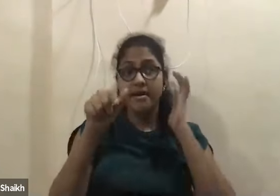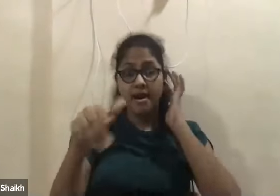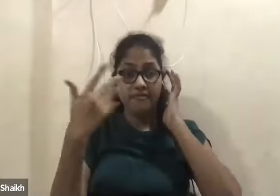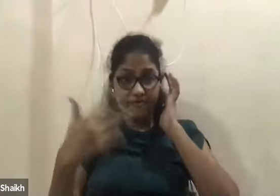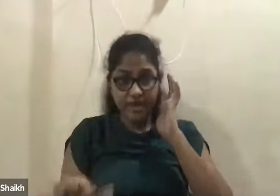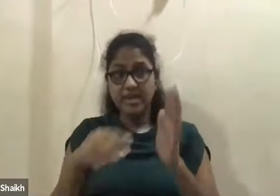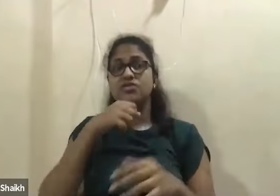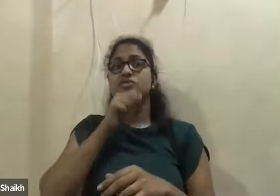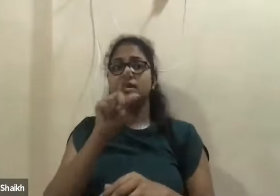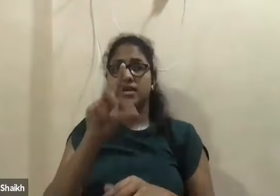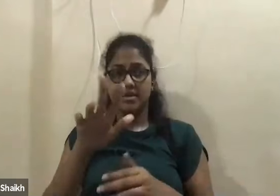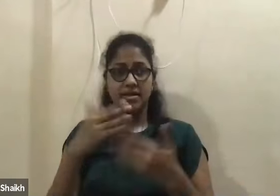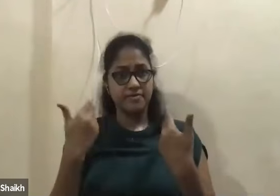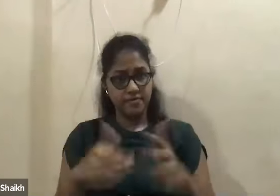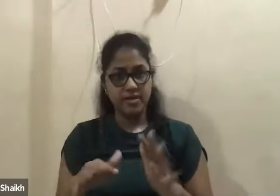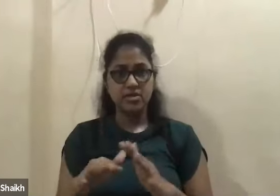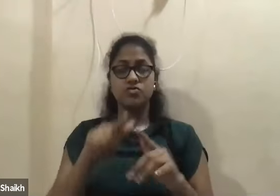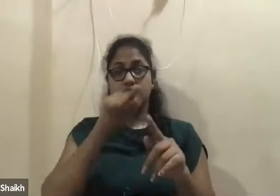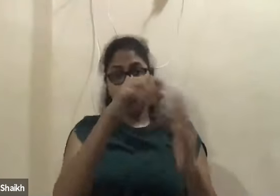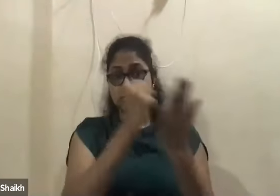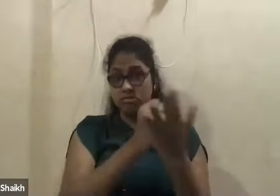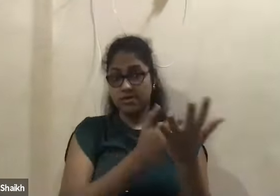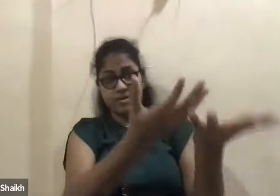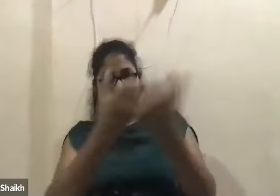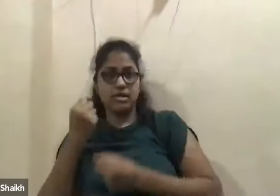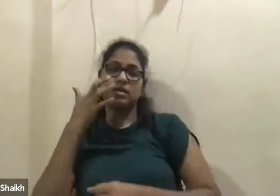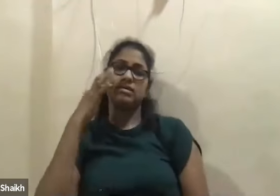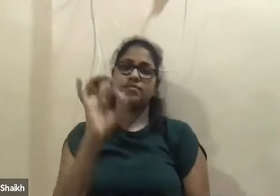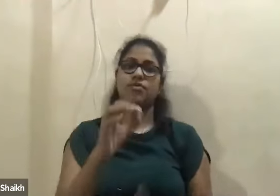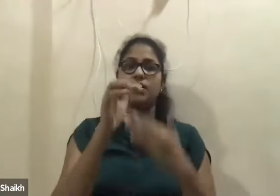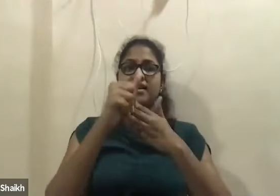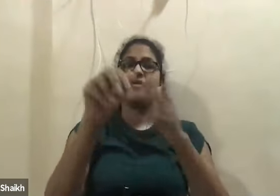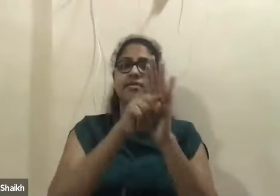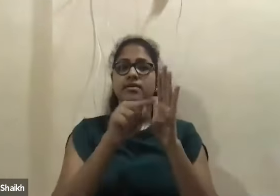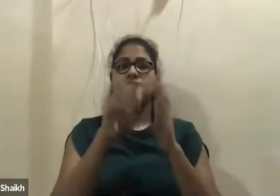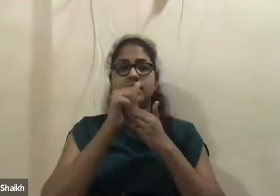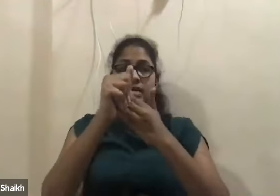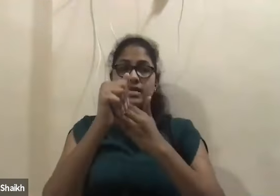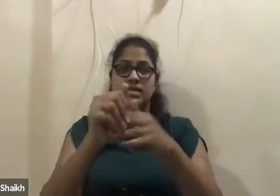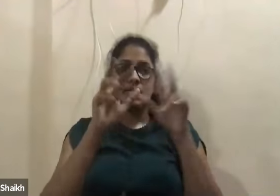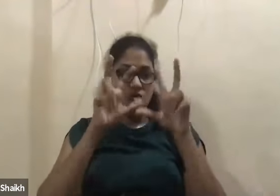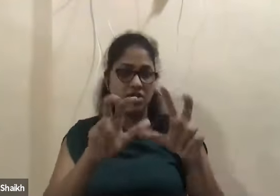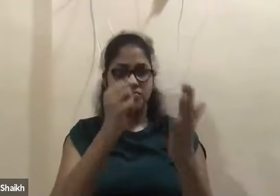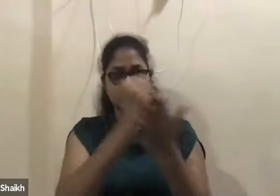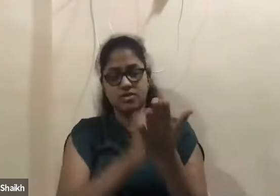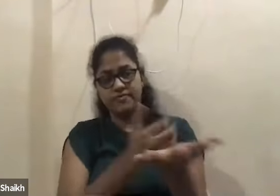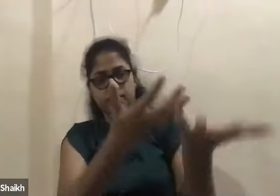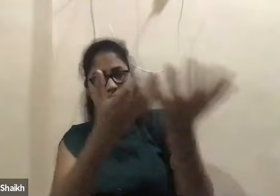major. Get this guardianship done, certificate done. So you will get to know